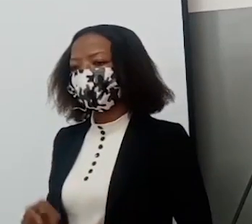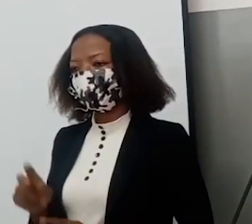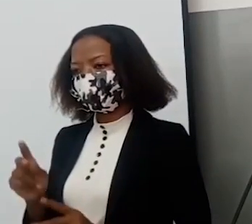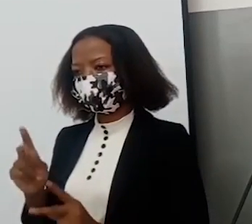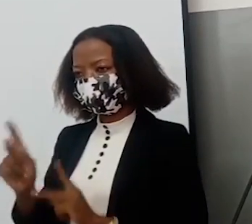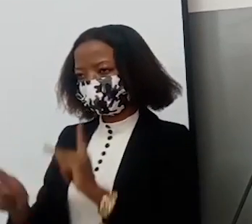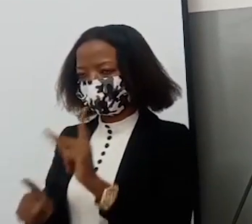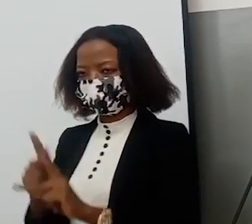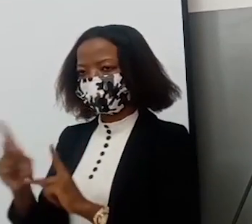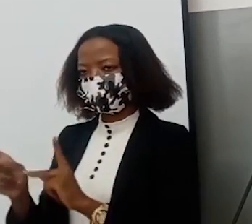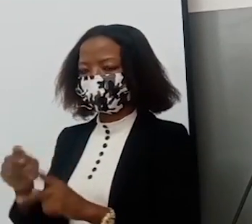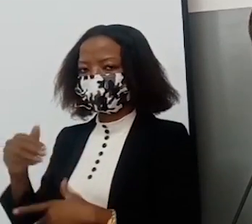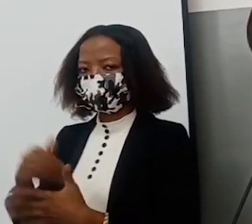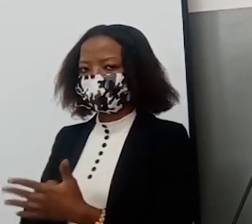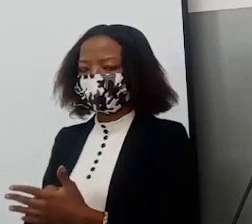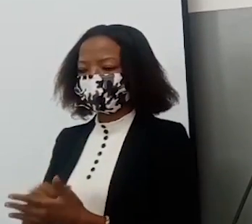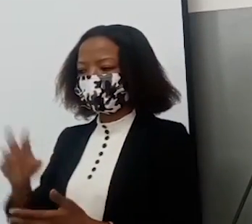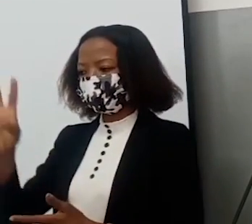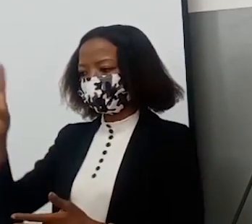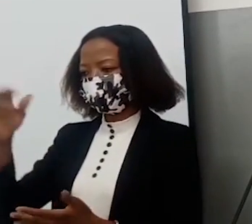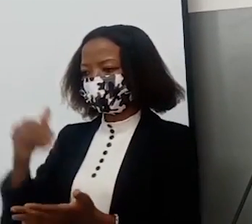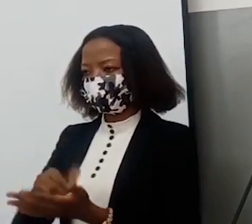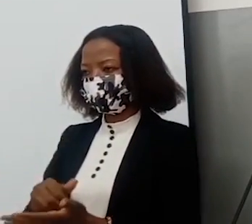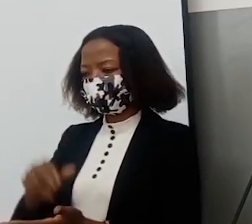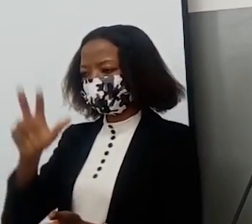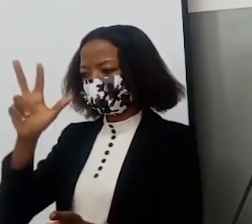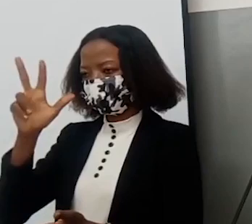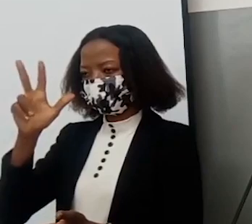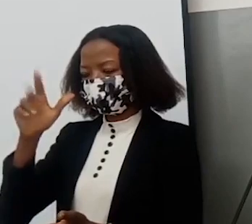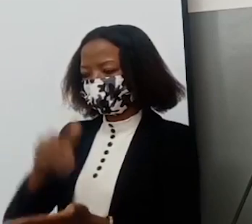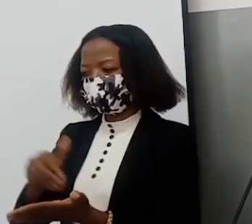targeted population of